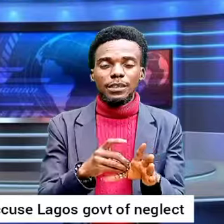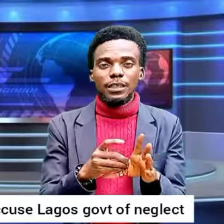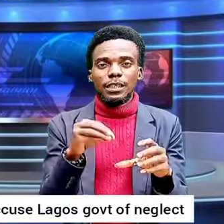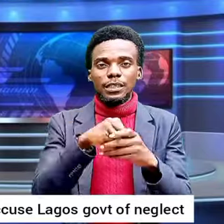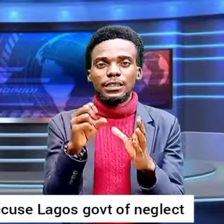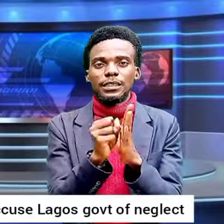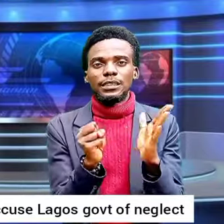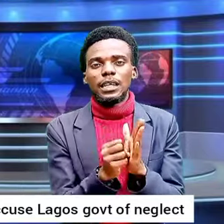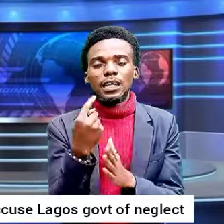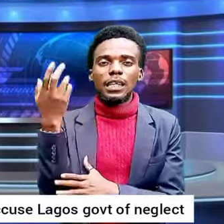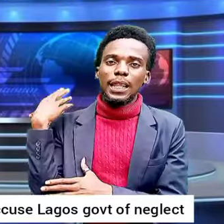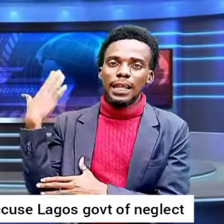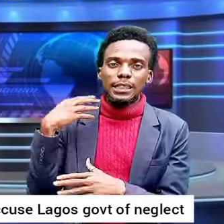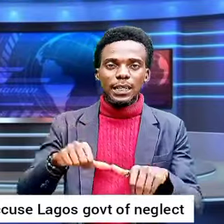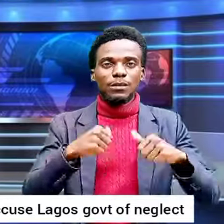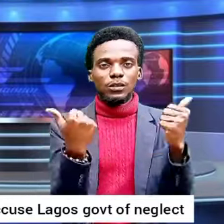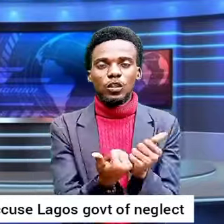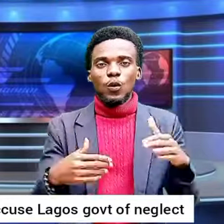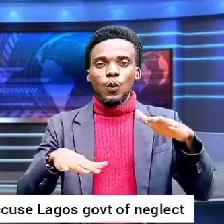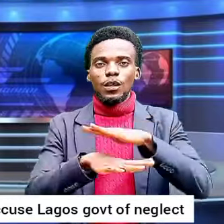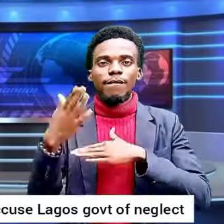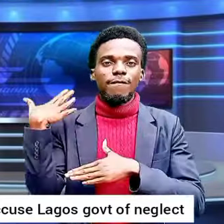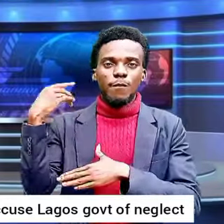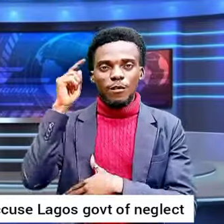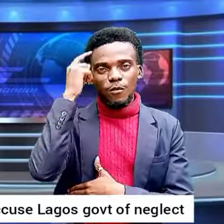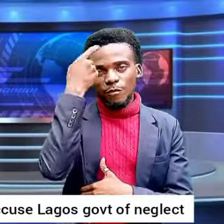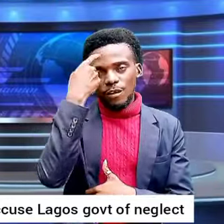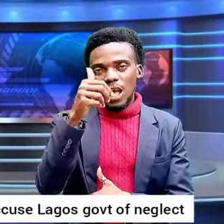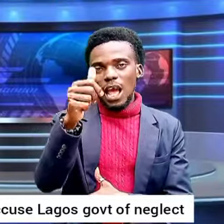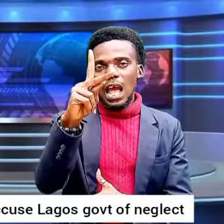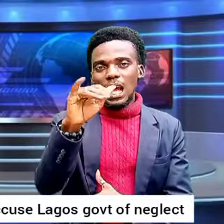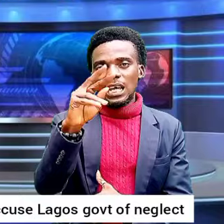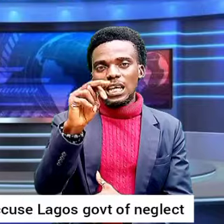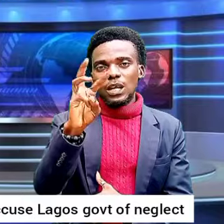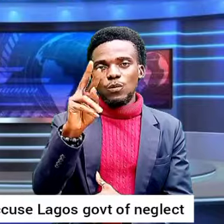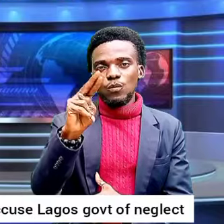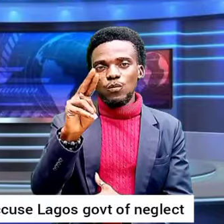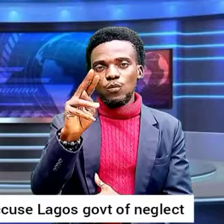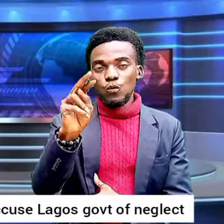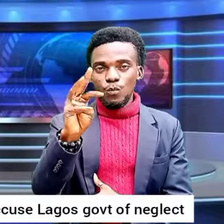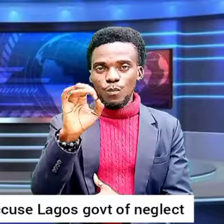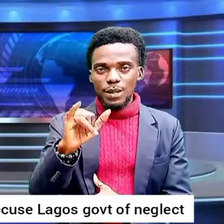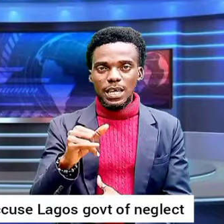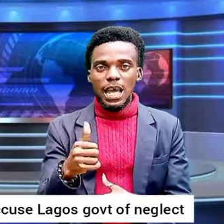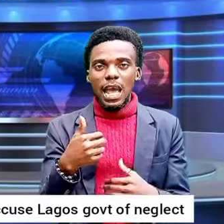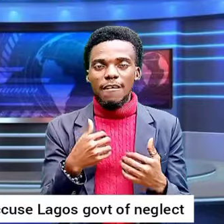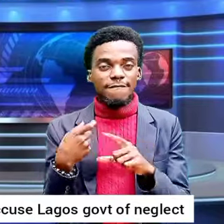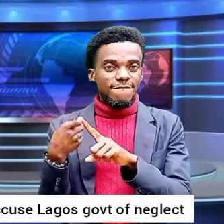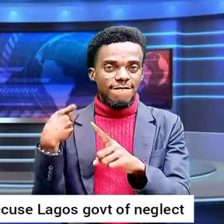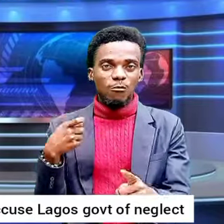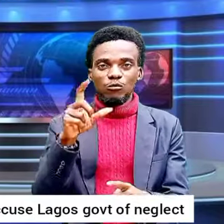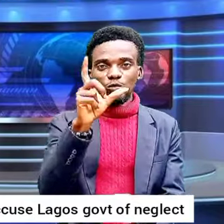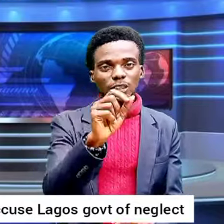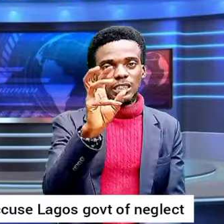last administration under the former governor Akinwumi Ambode from 2016 to